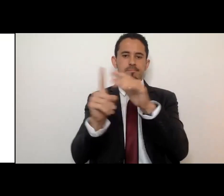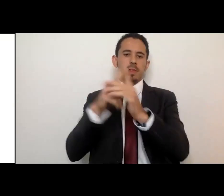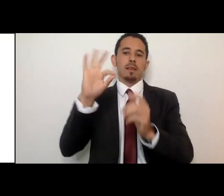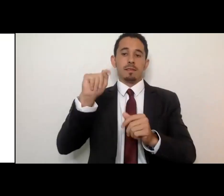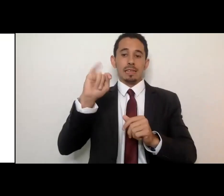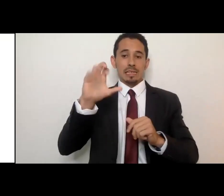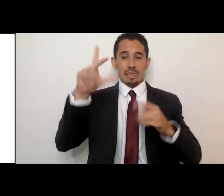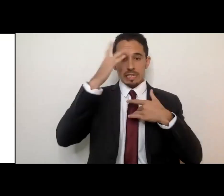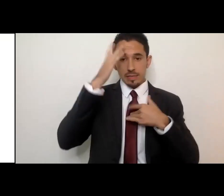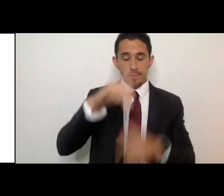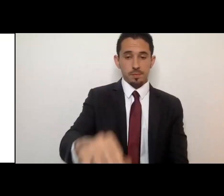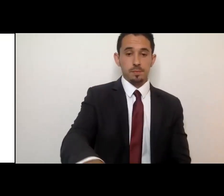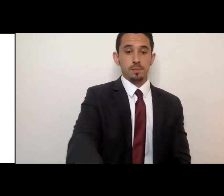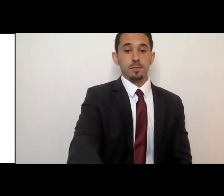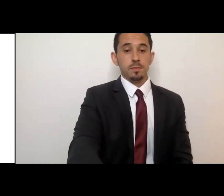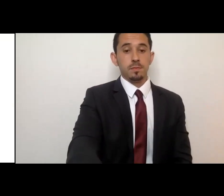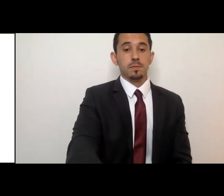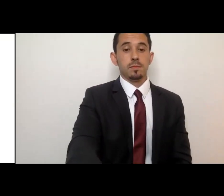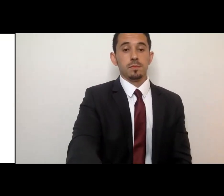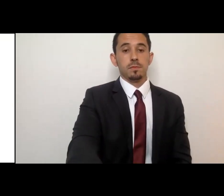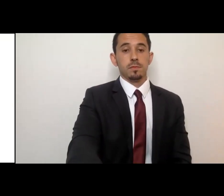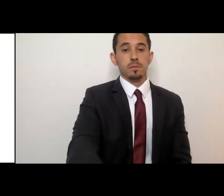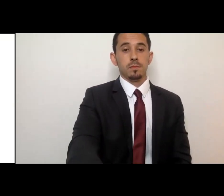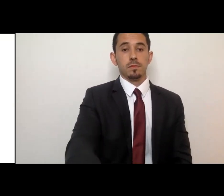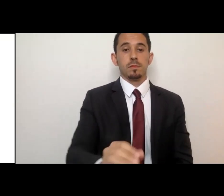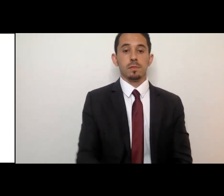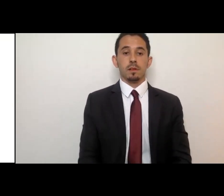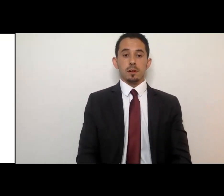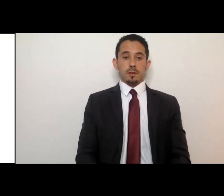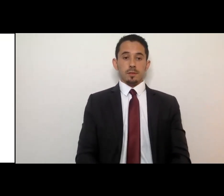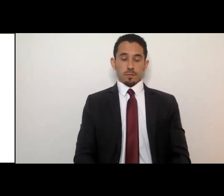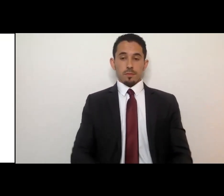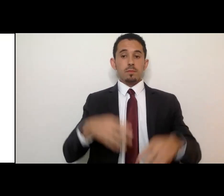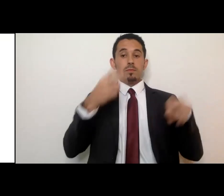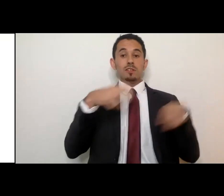to leverage that to improve healthcare infrastructure with regards to tick-borne disease.